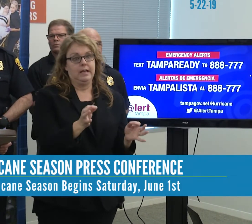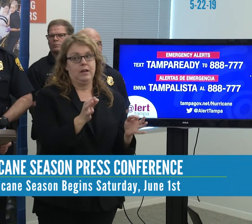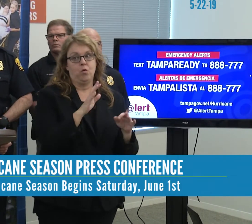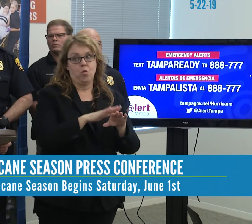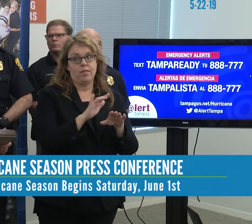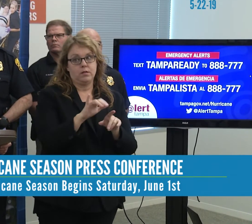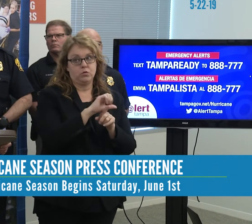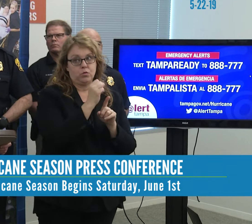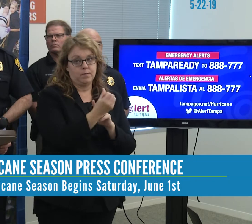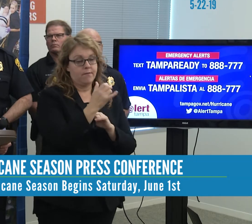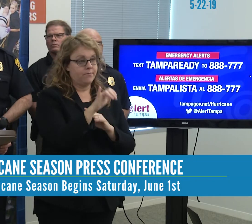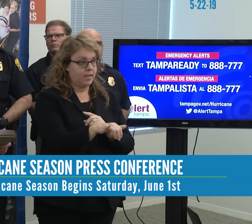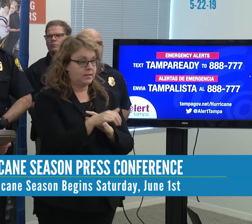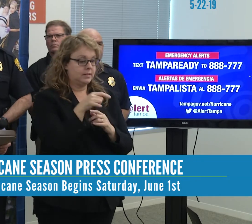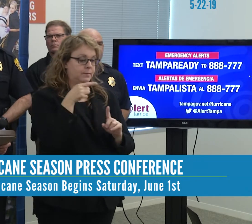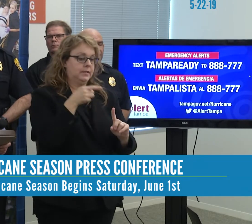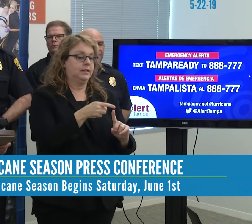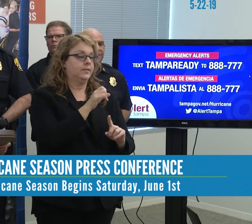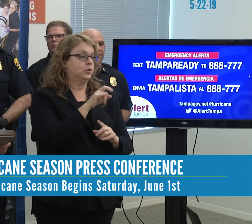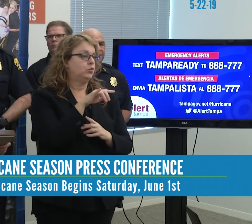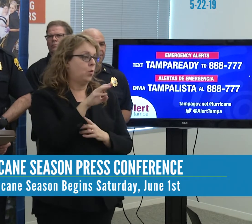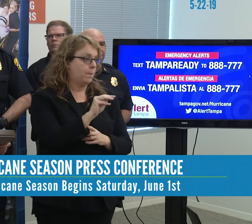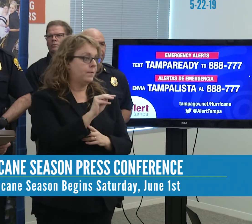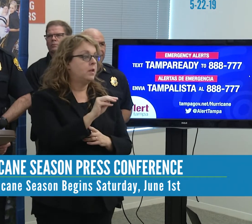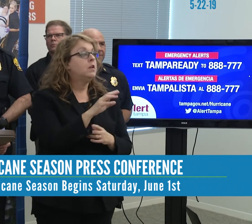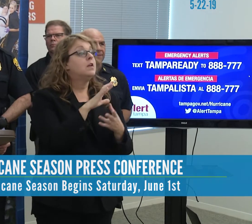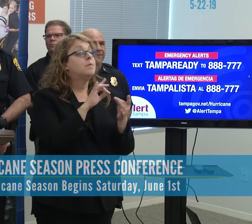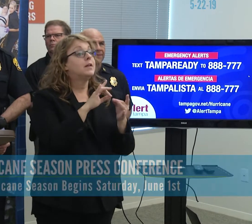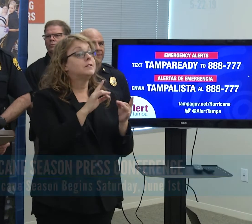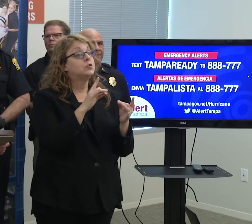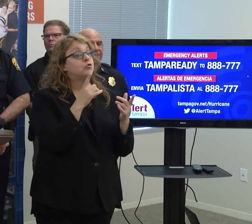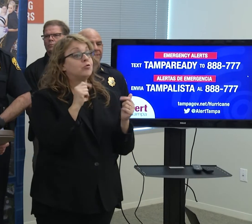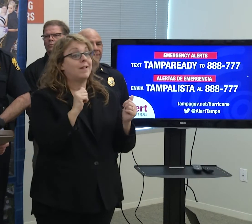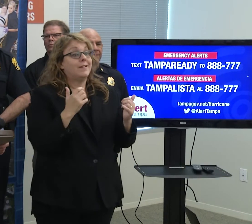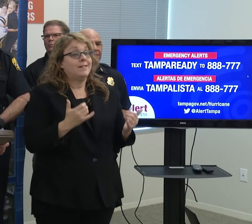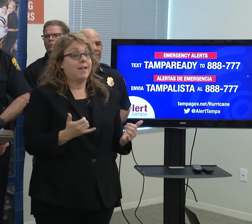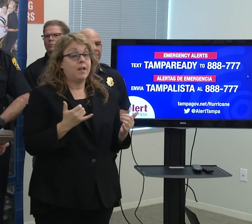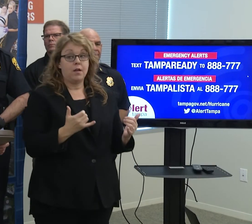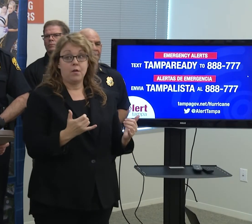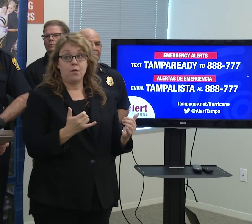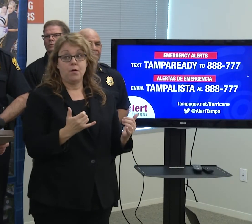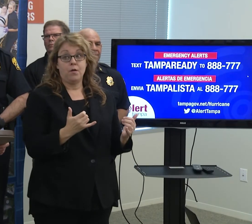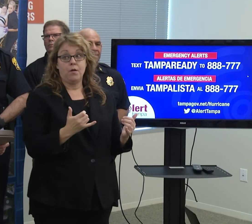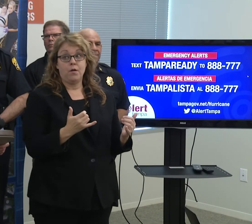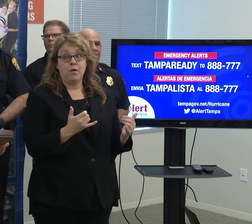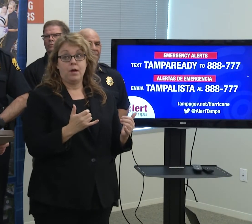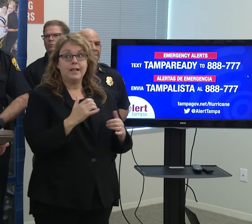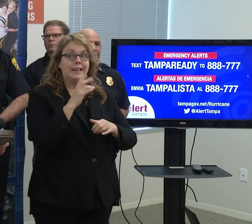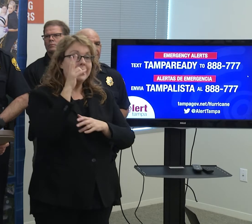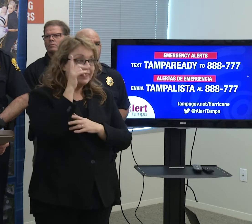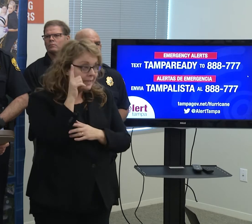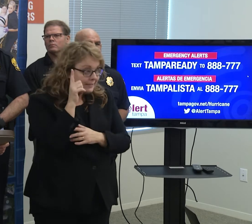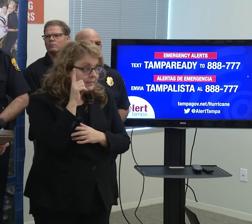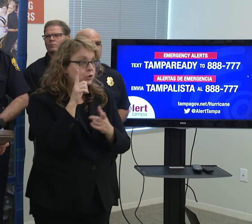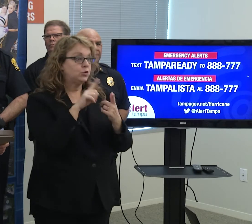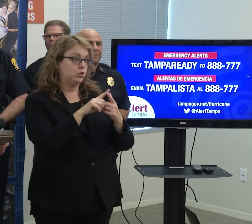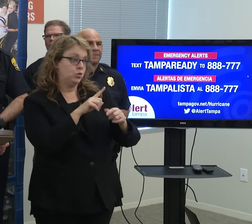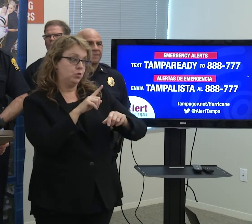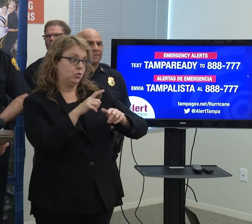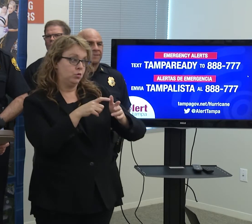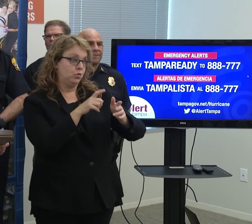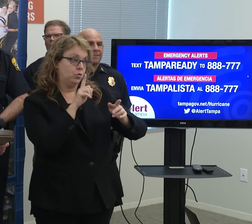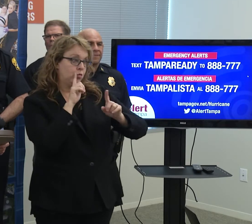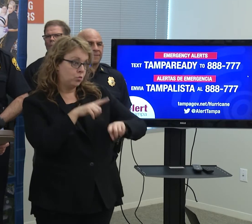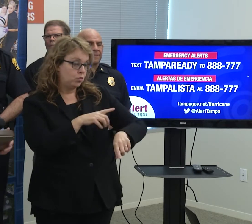on the circumstances of the storm. The message that we're trying to get here is heed those warnings, heed that